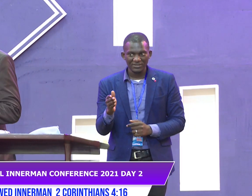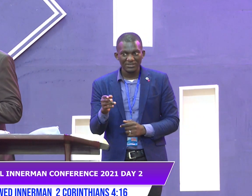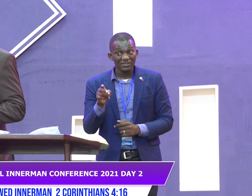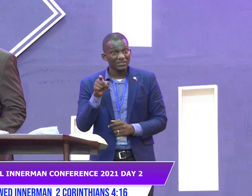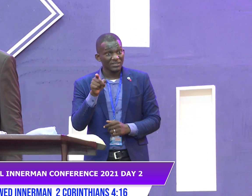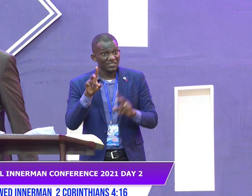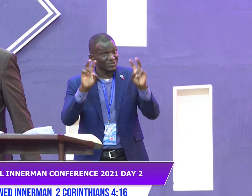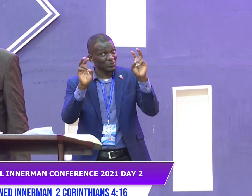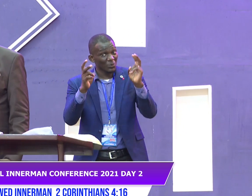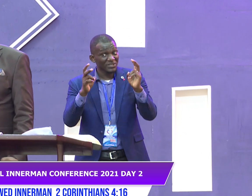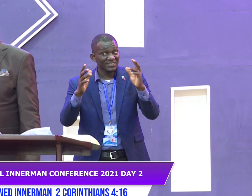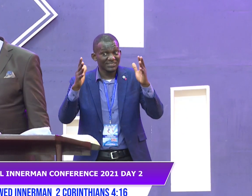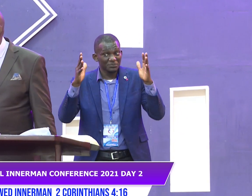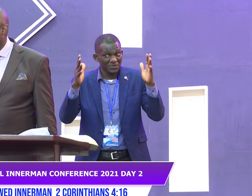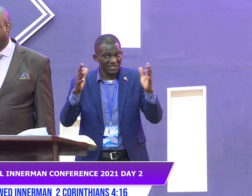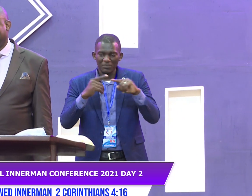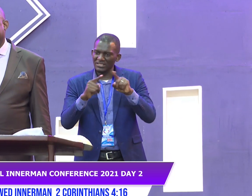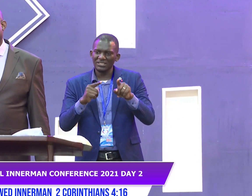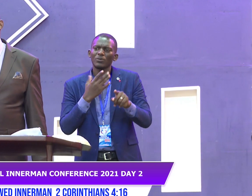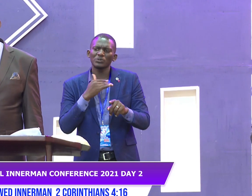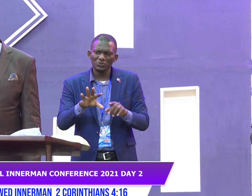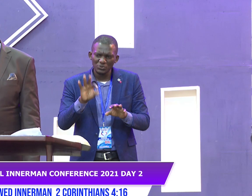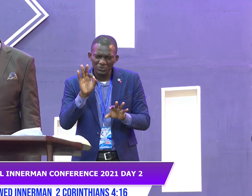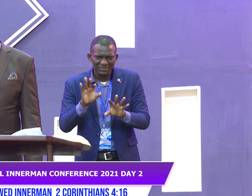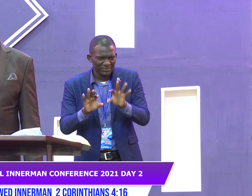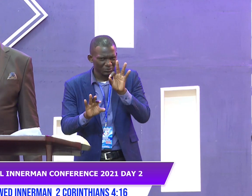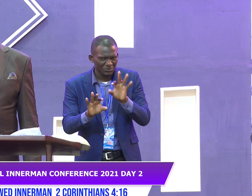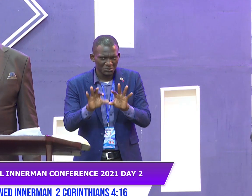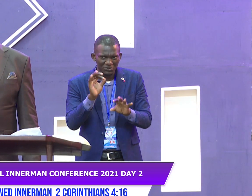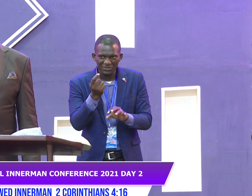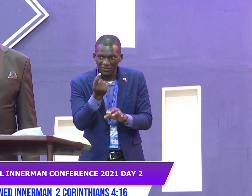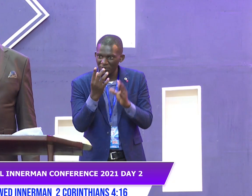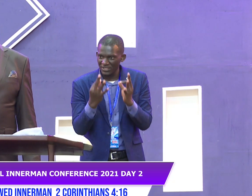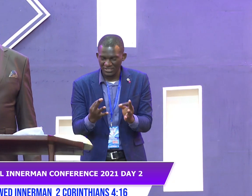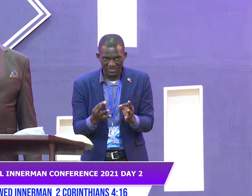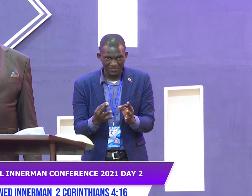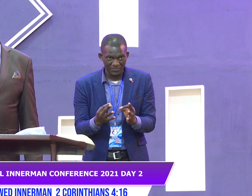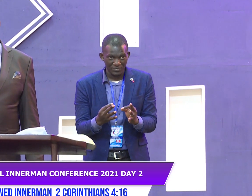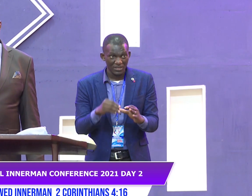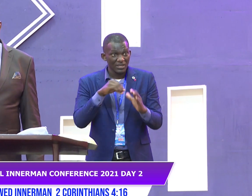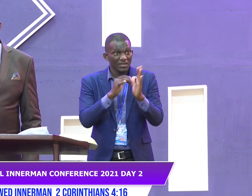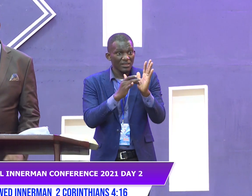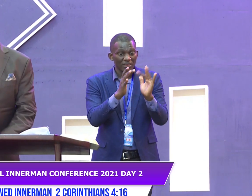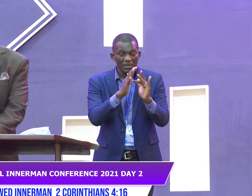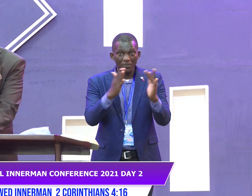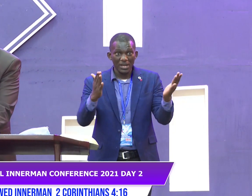The theme requires a full week, but let me pick a few things. In John chapter